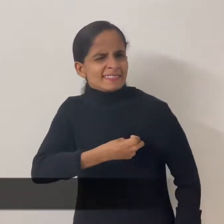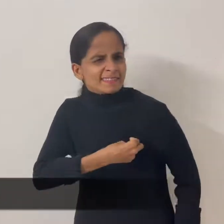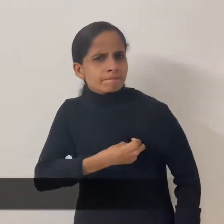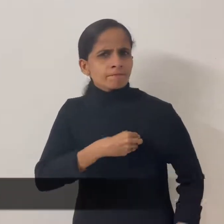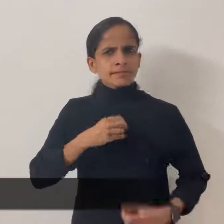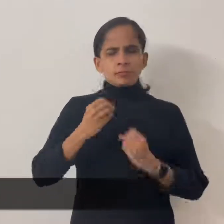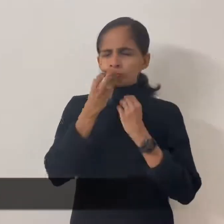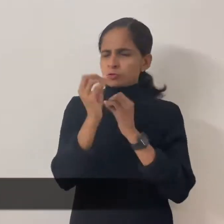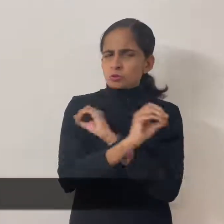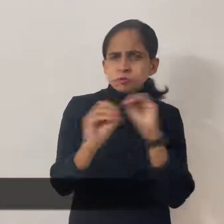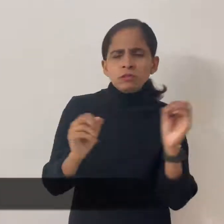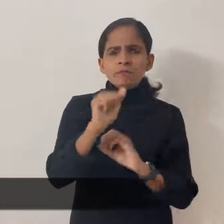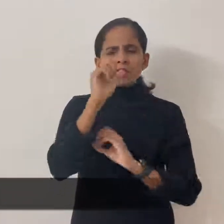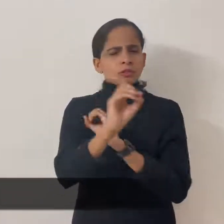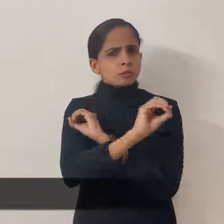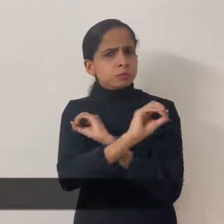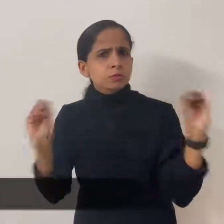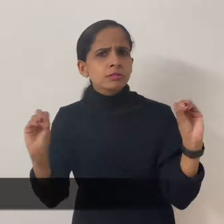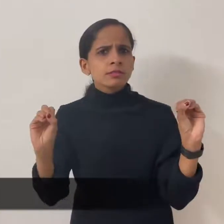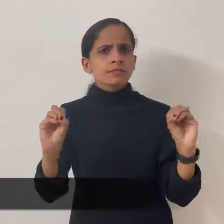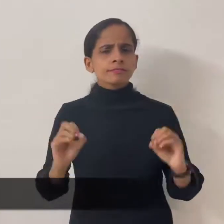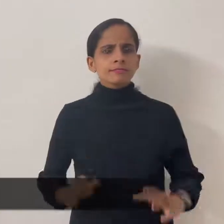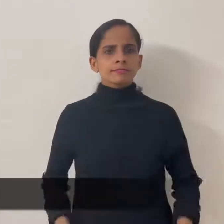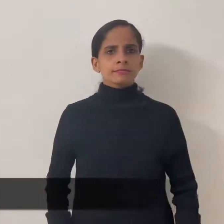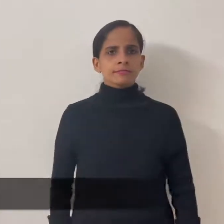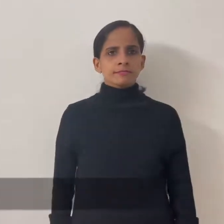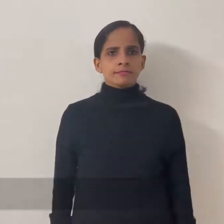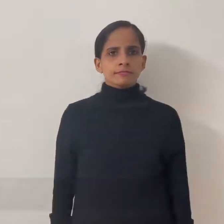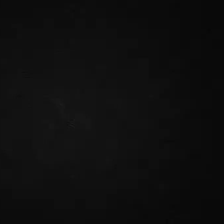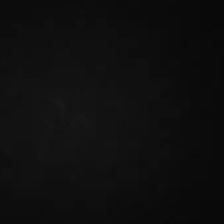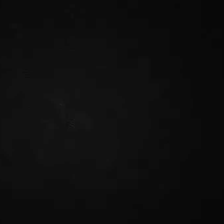fasting, go without food or water.